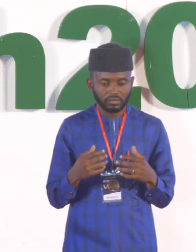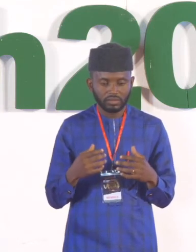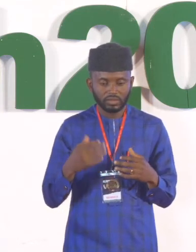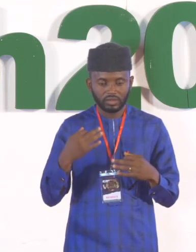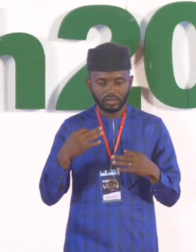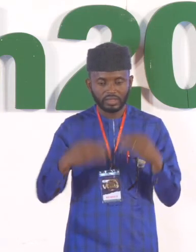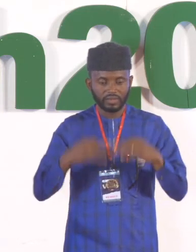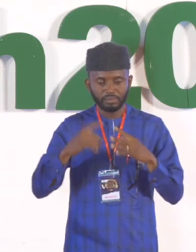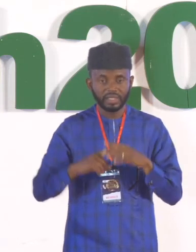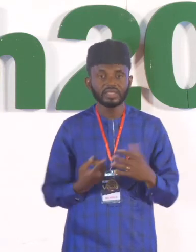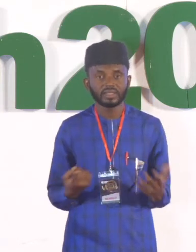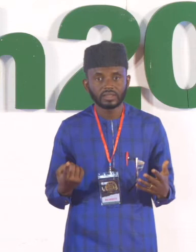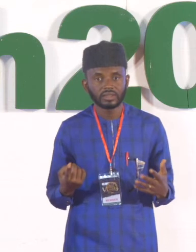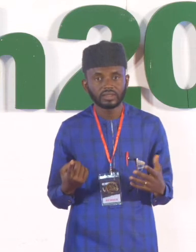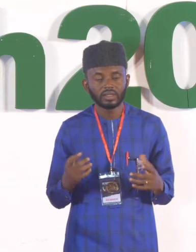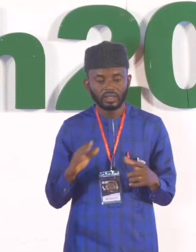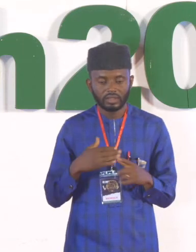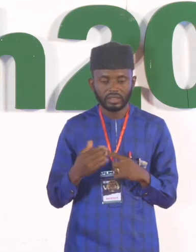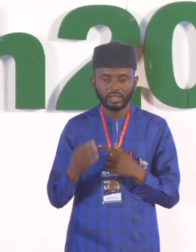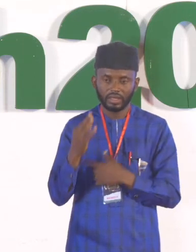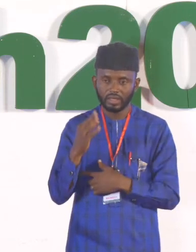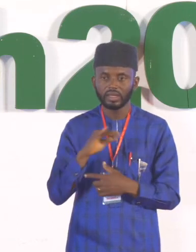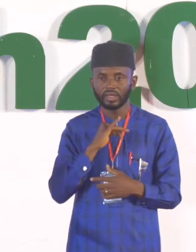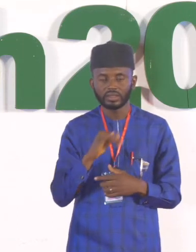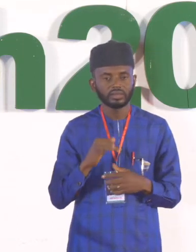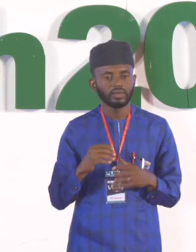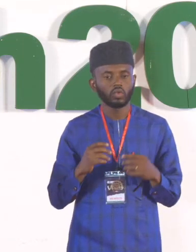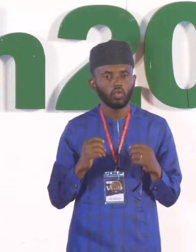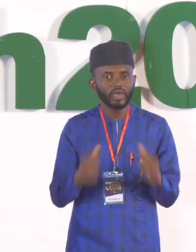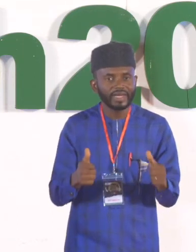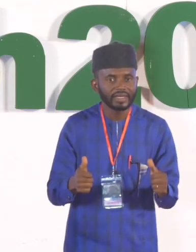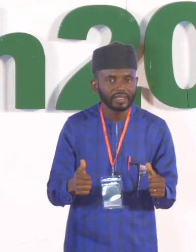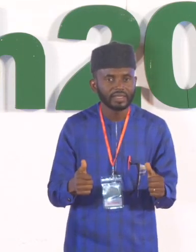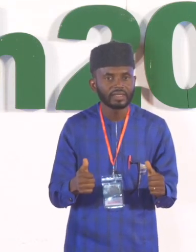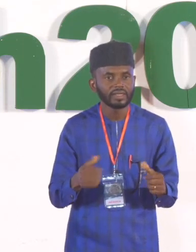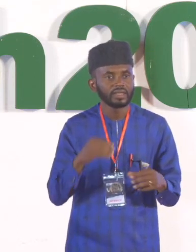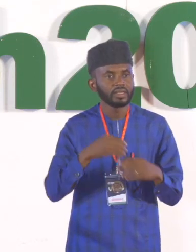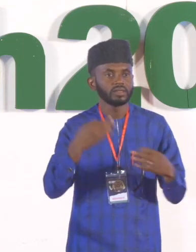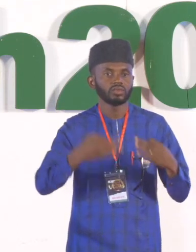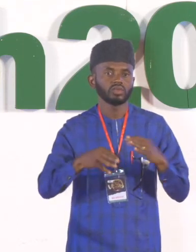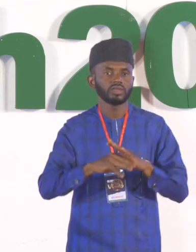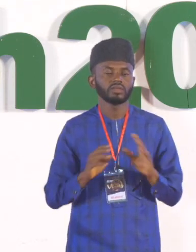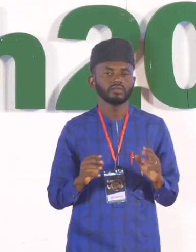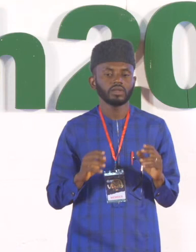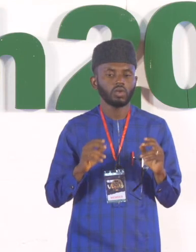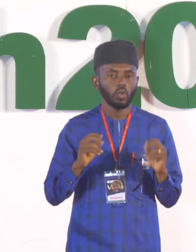The hisab, Allah is sari'ul hisab, very, very swift in hisab.